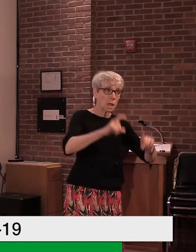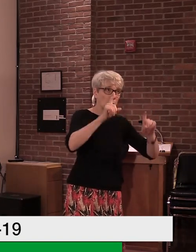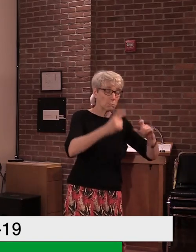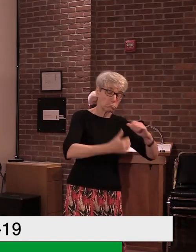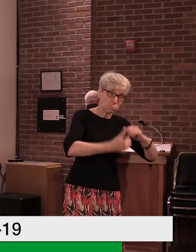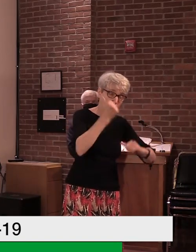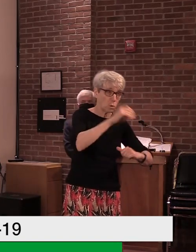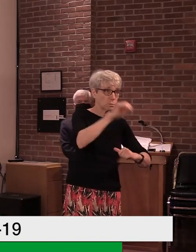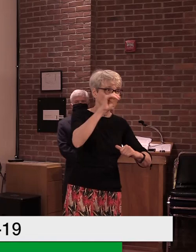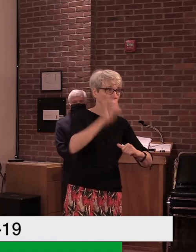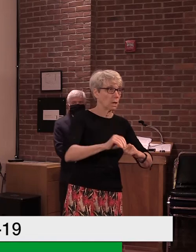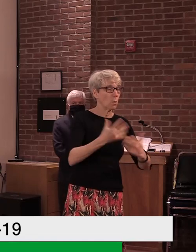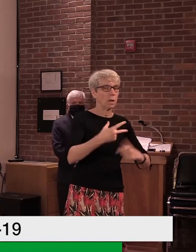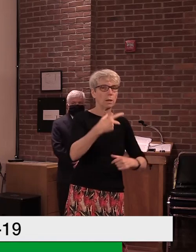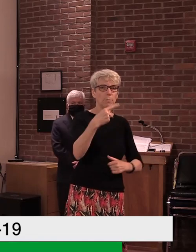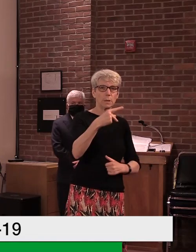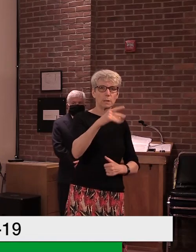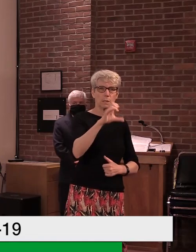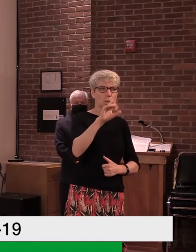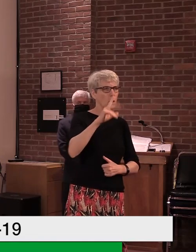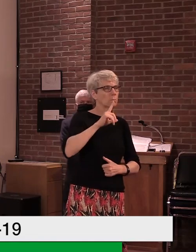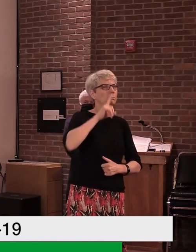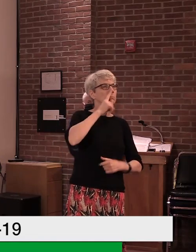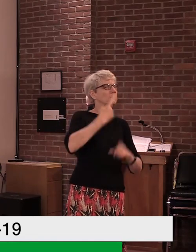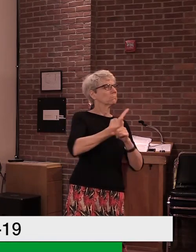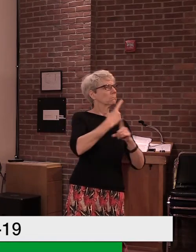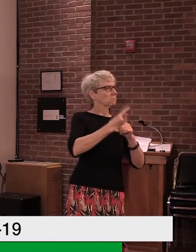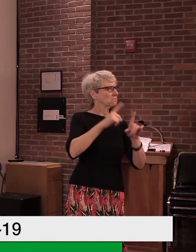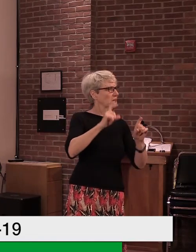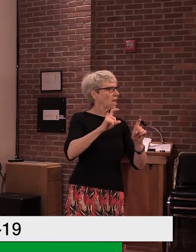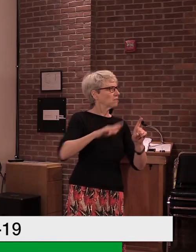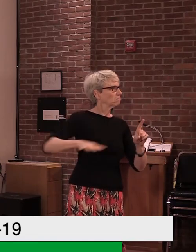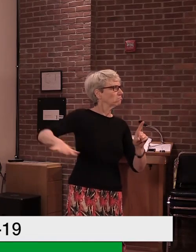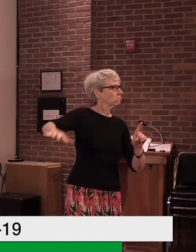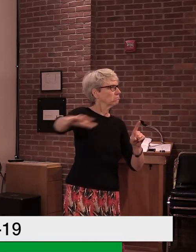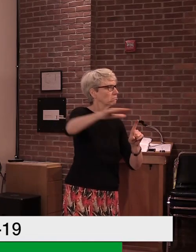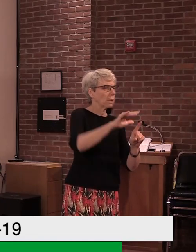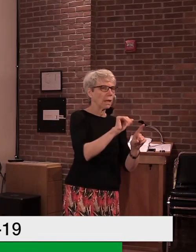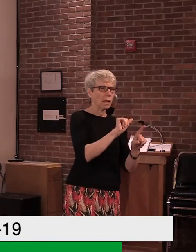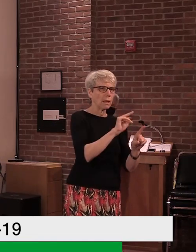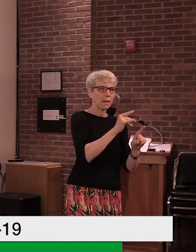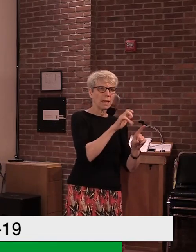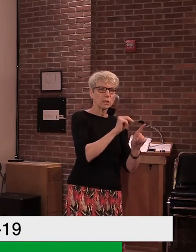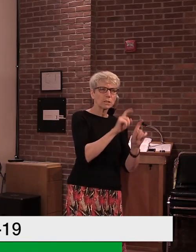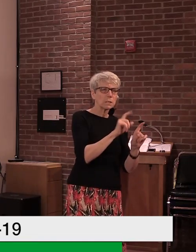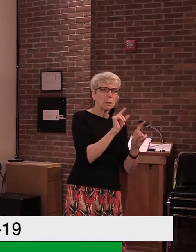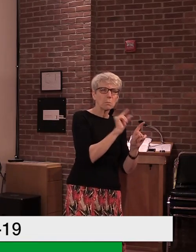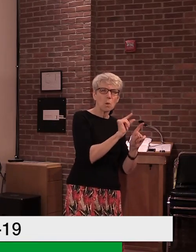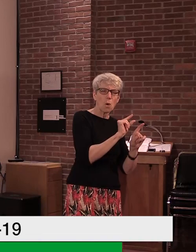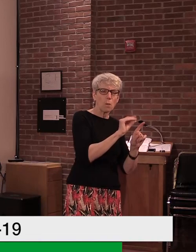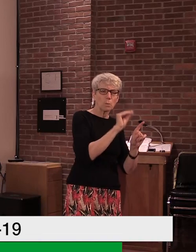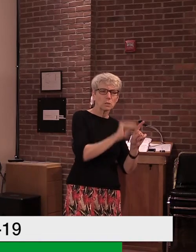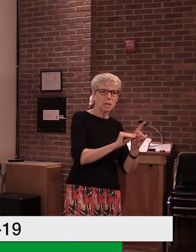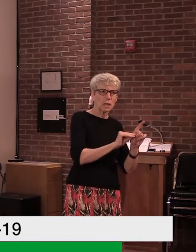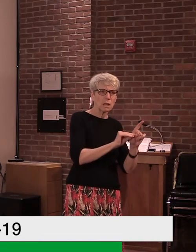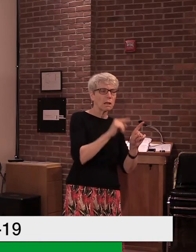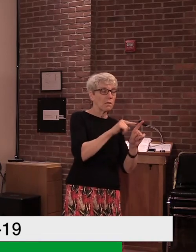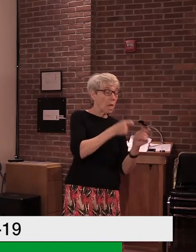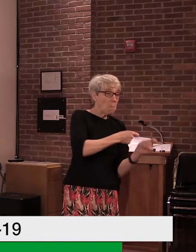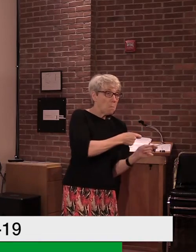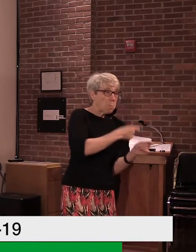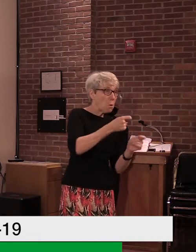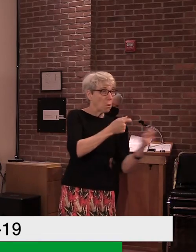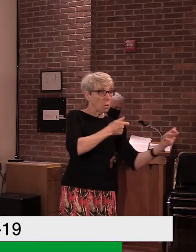month or so has been PCR testing. So I think if it does account for any percentage, it's going to be a very small